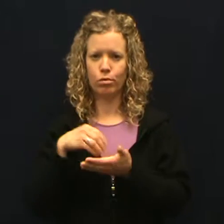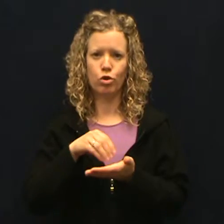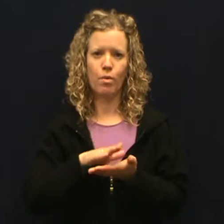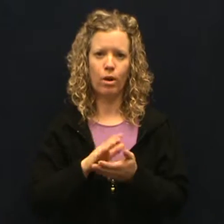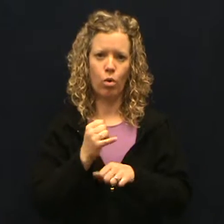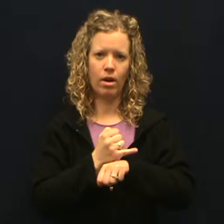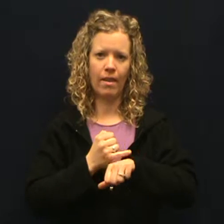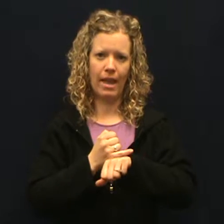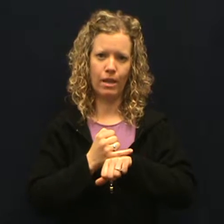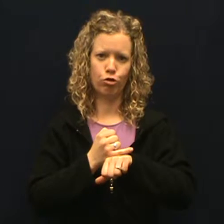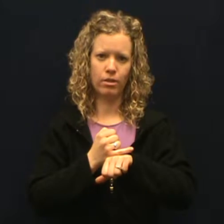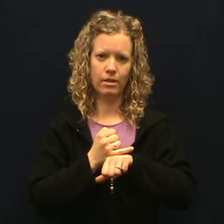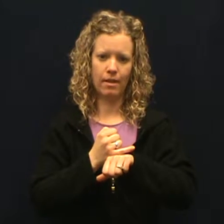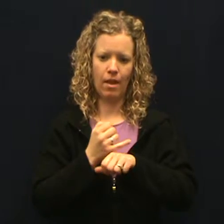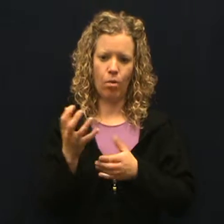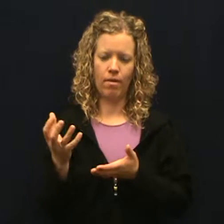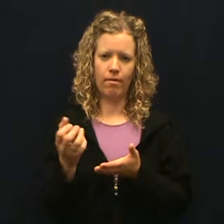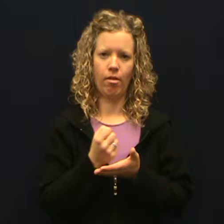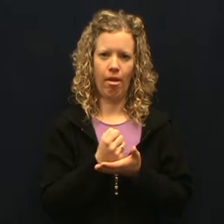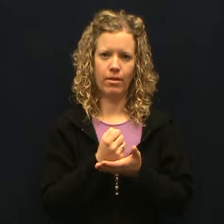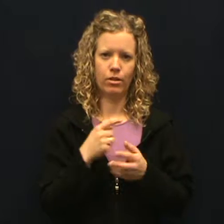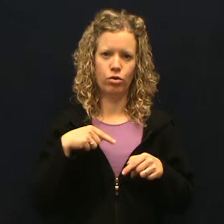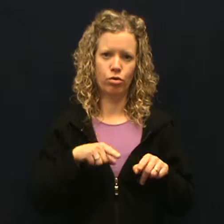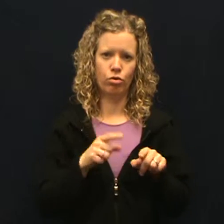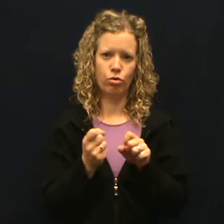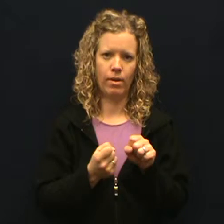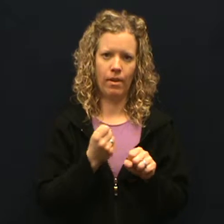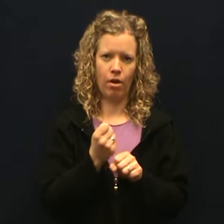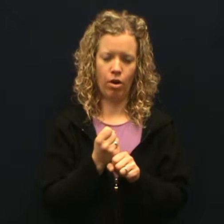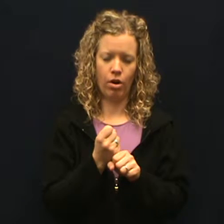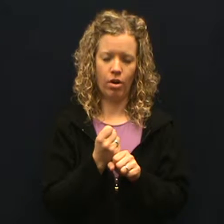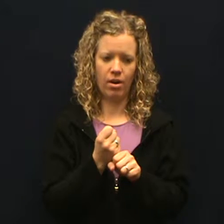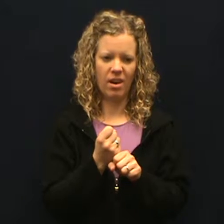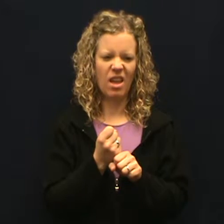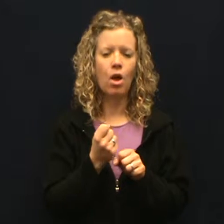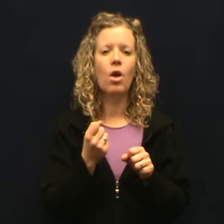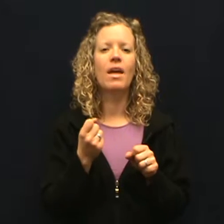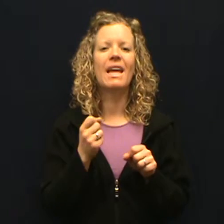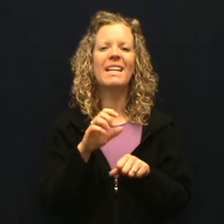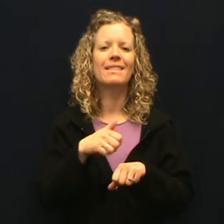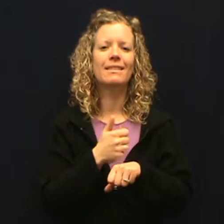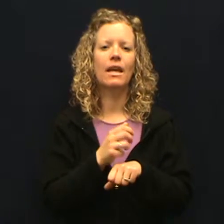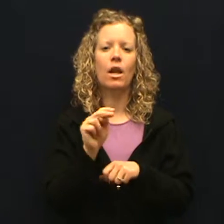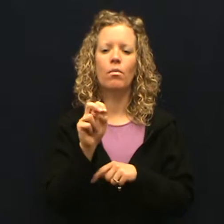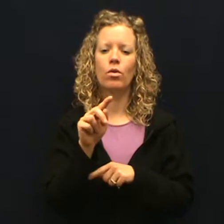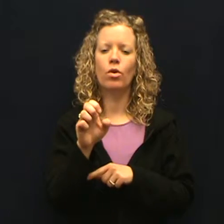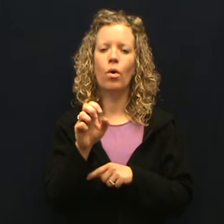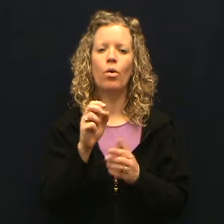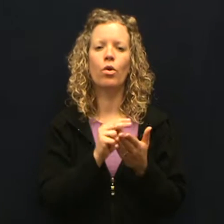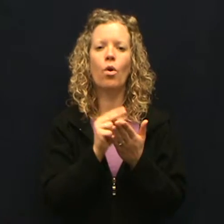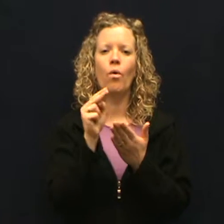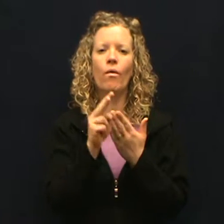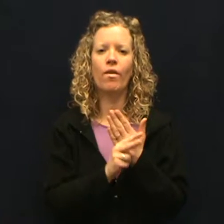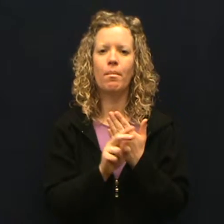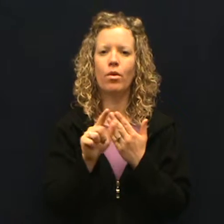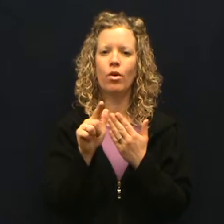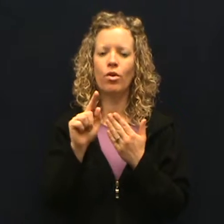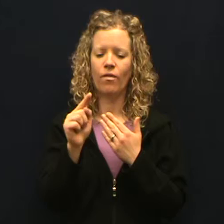for the 2 months. Remember, we created the note November 1st. Our end of year is December 31st, so we've got November